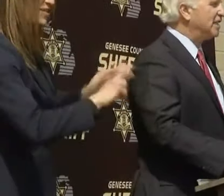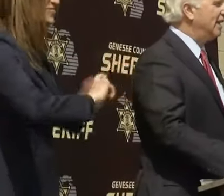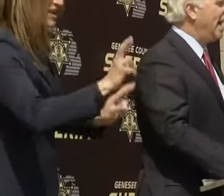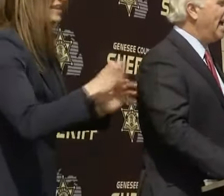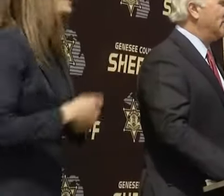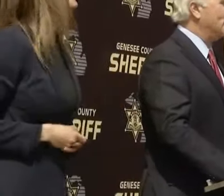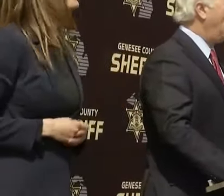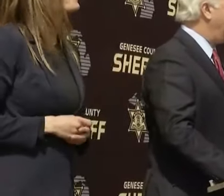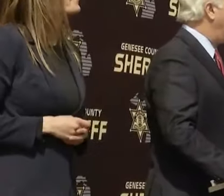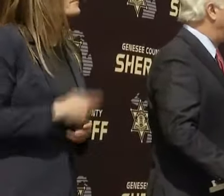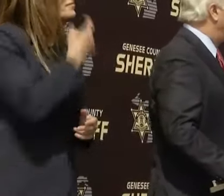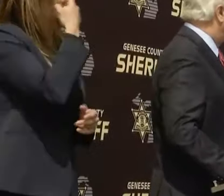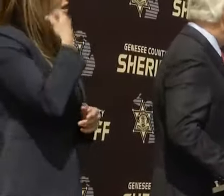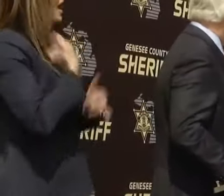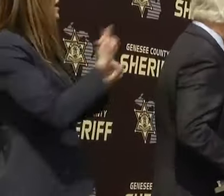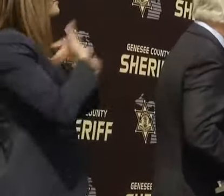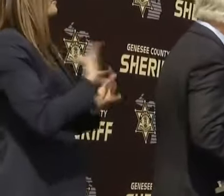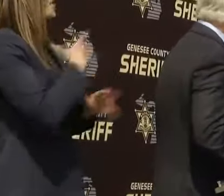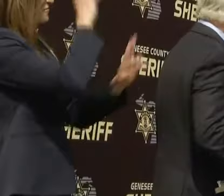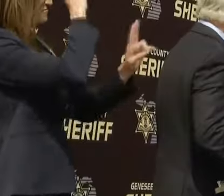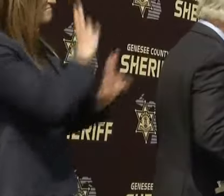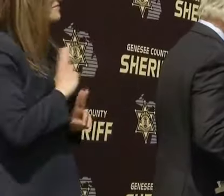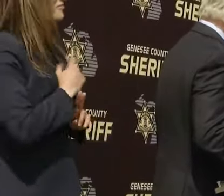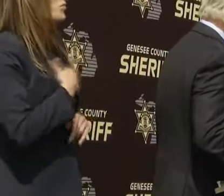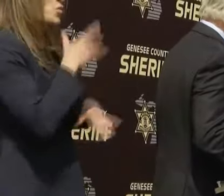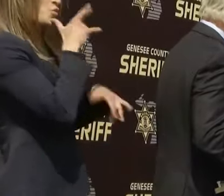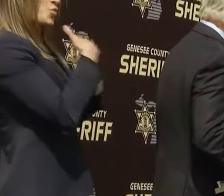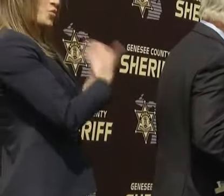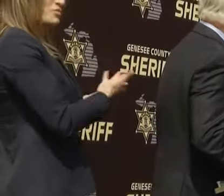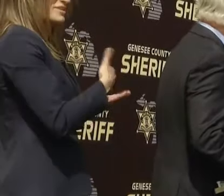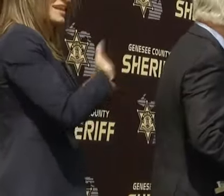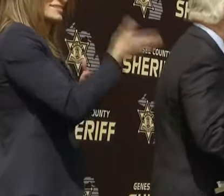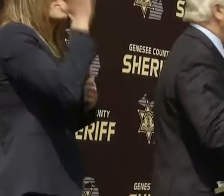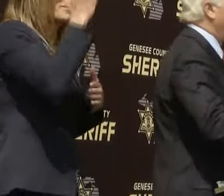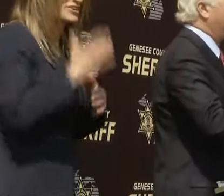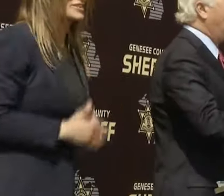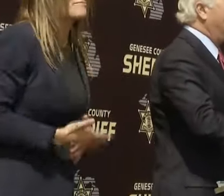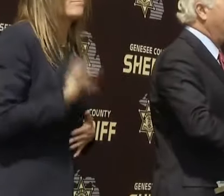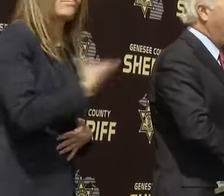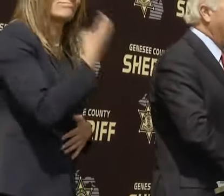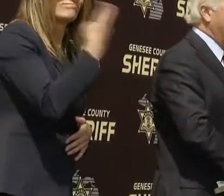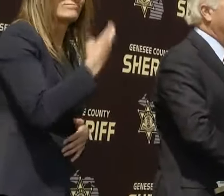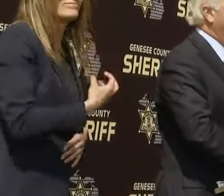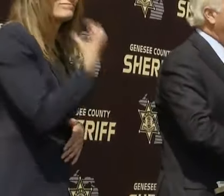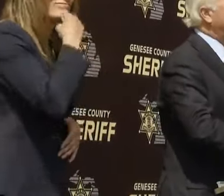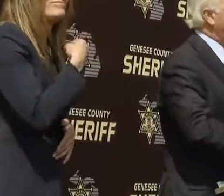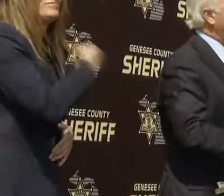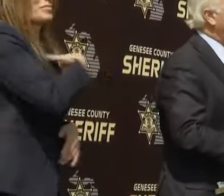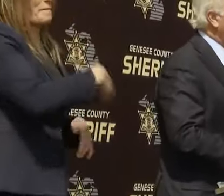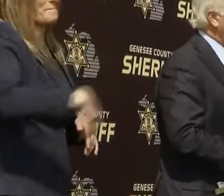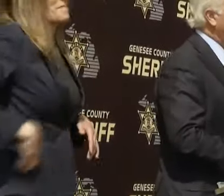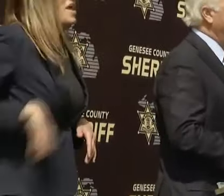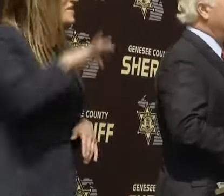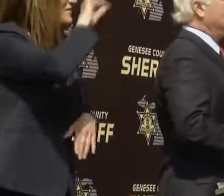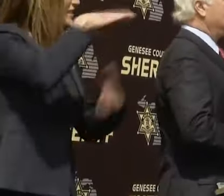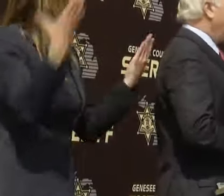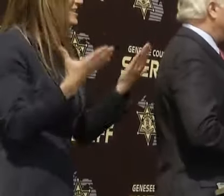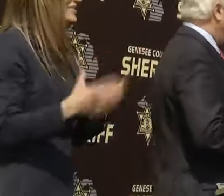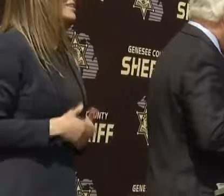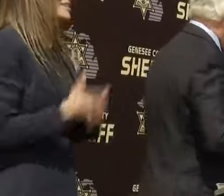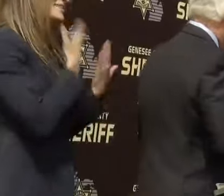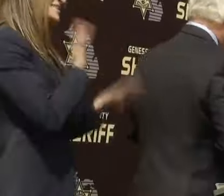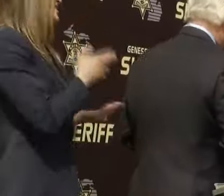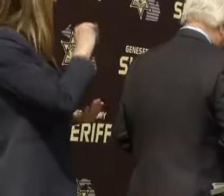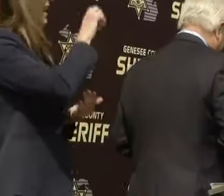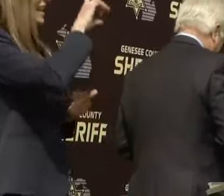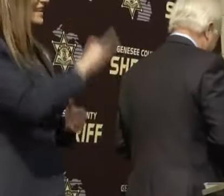And having said that, it's my honor and privilege to introduce our next speaker, my dear friend, the mayor of the great city of Flint,